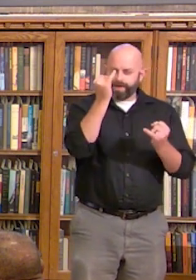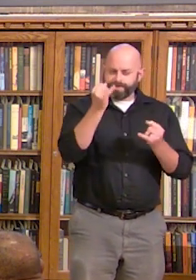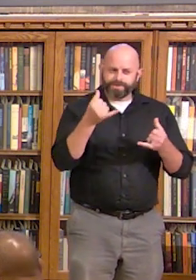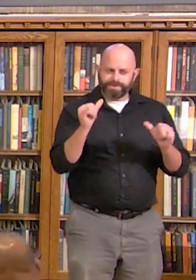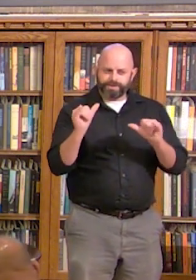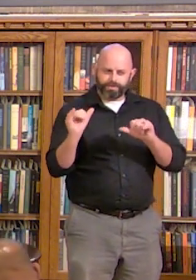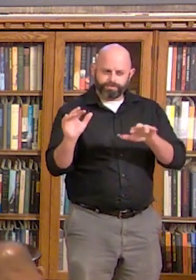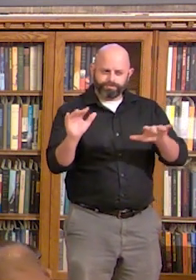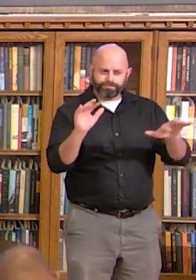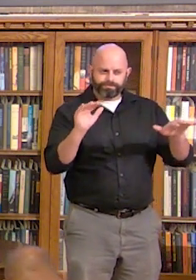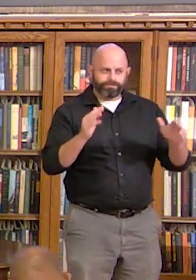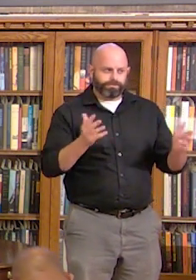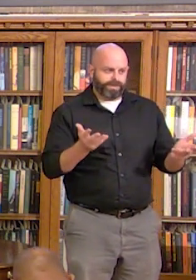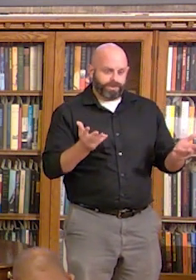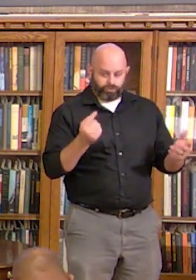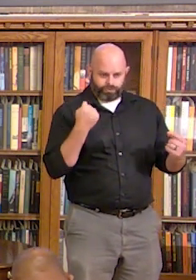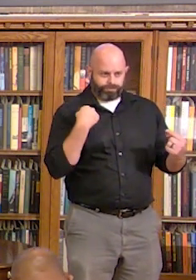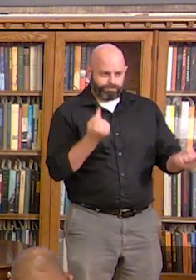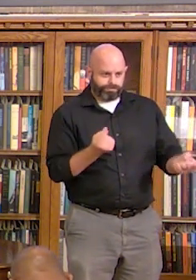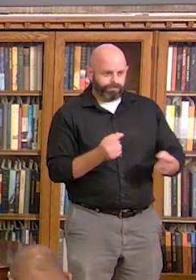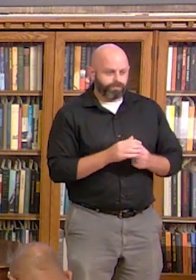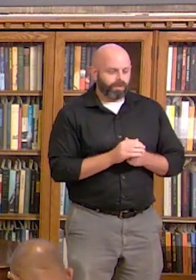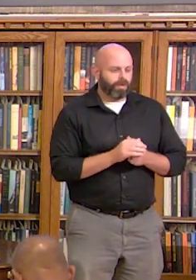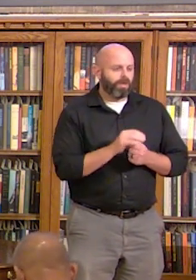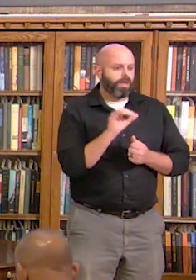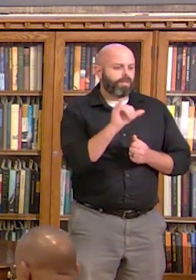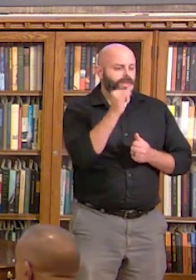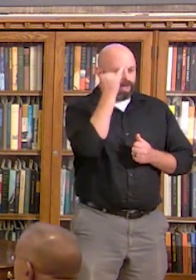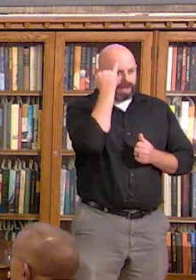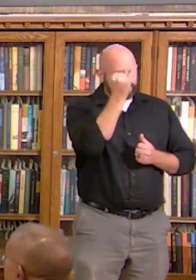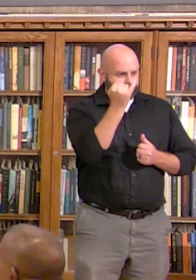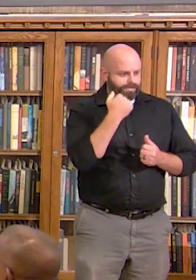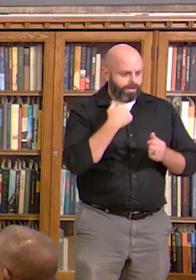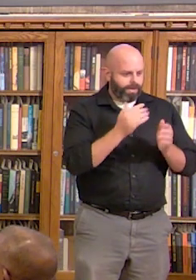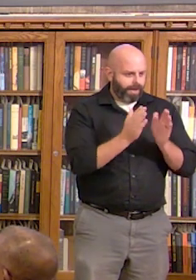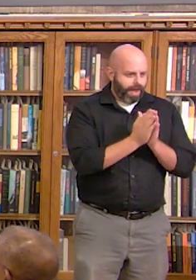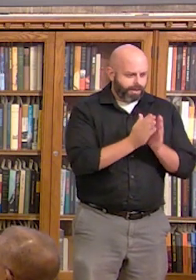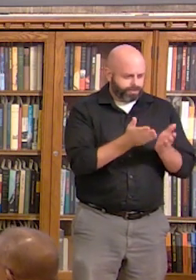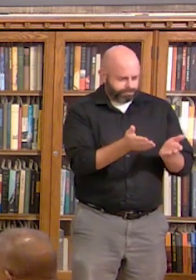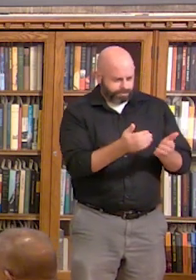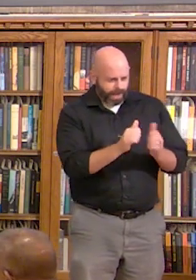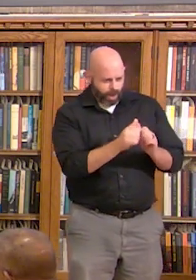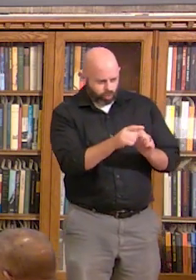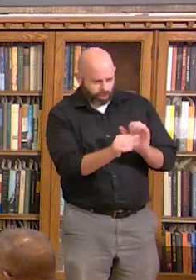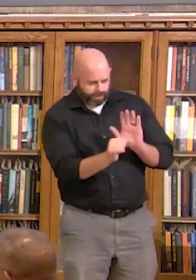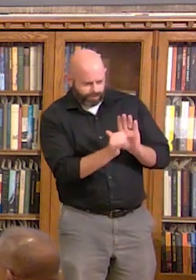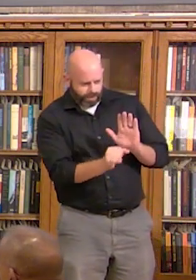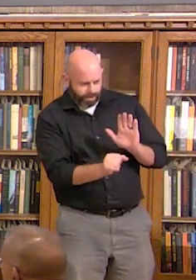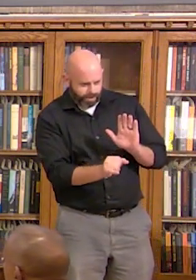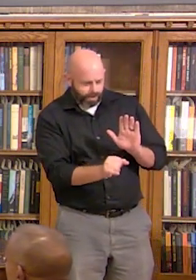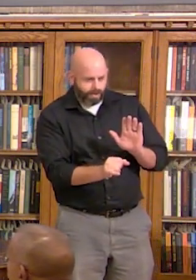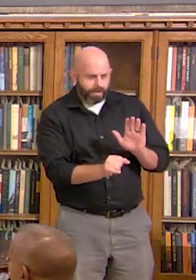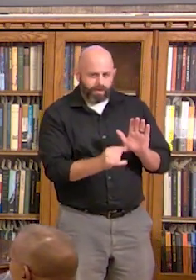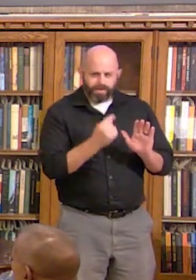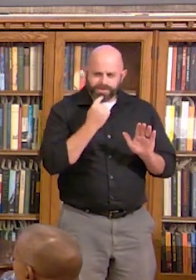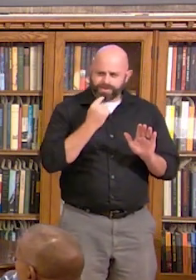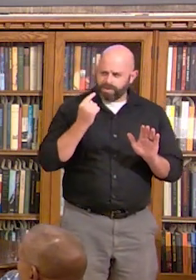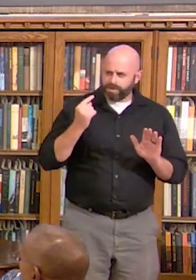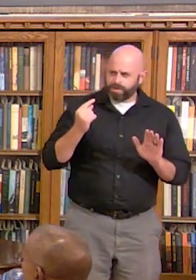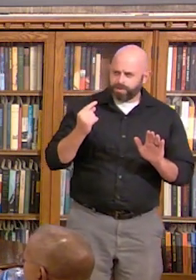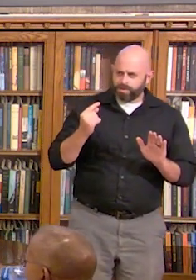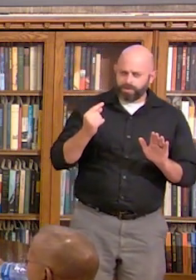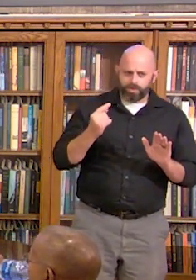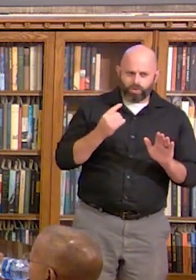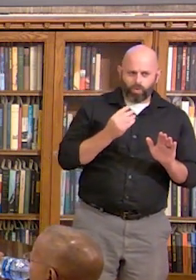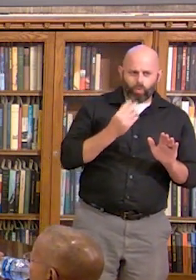they're still here and that whole idea when I asked them okay how do you identify and if they say white I said but